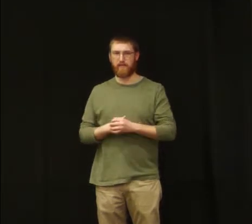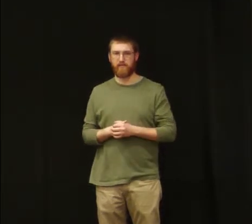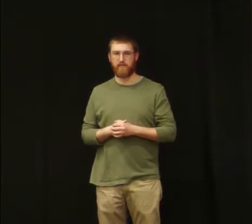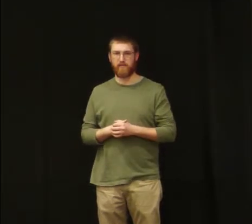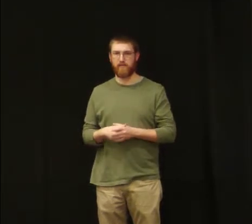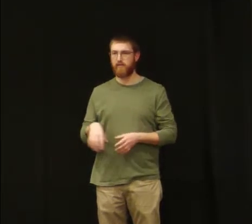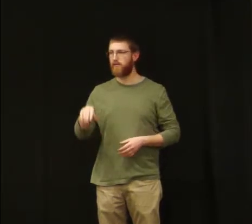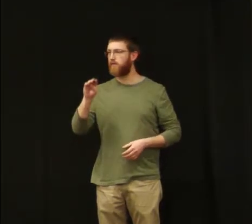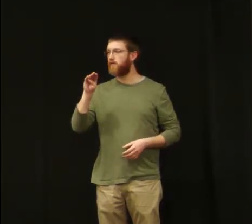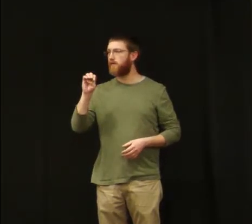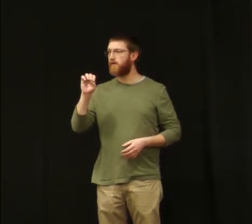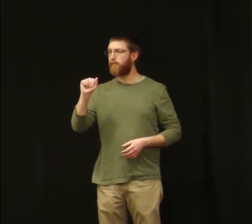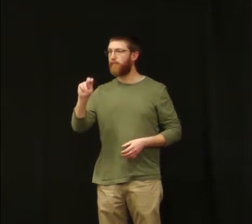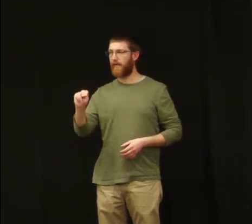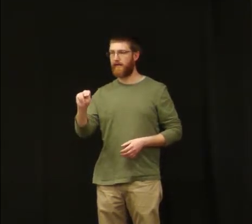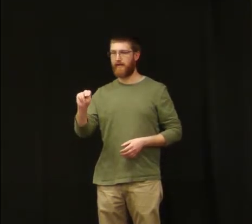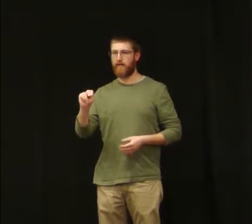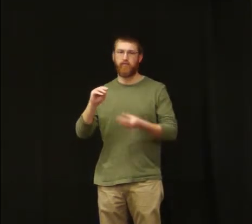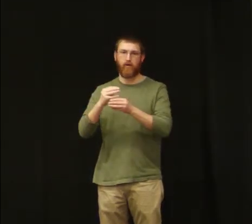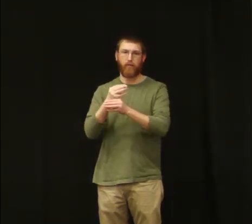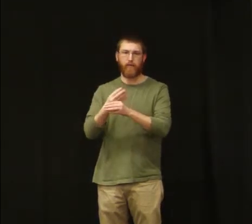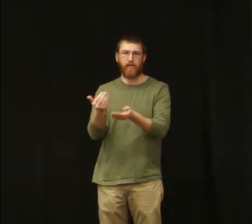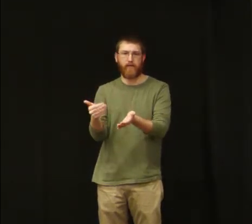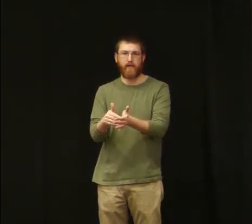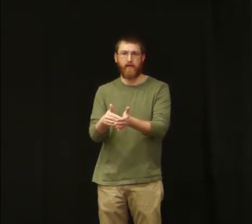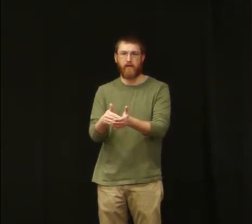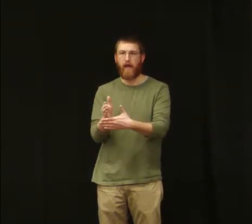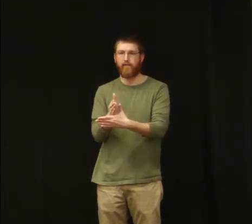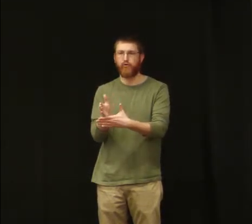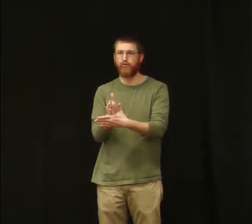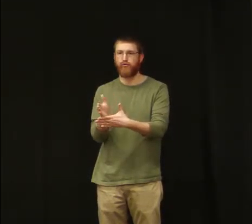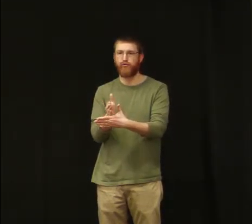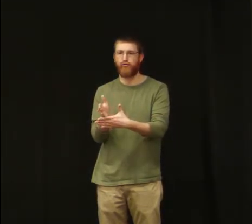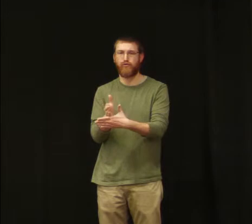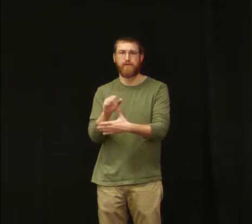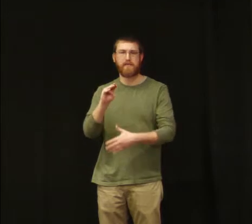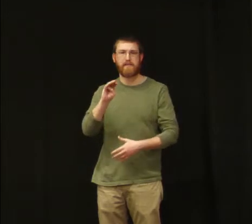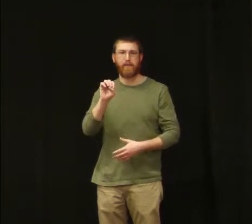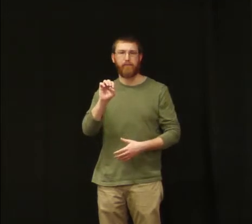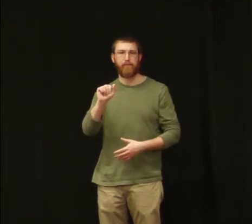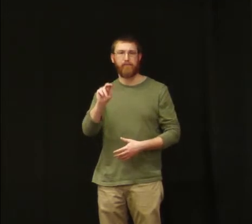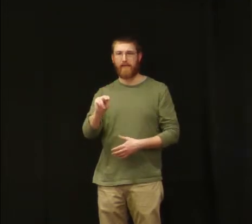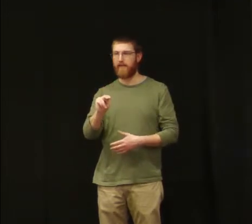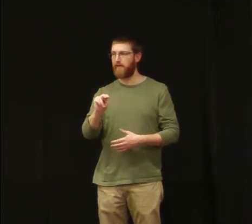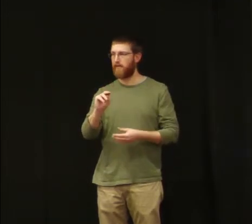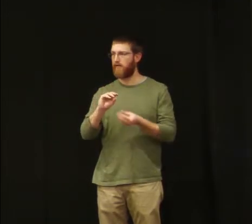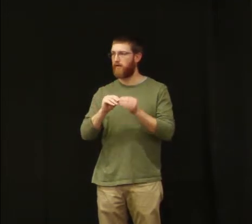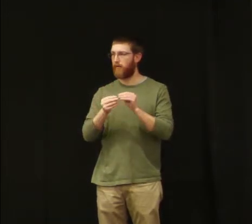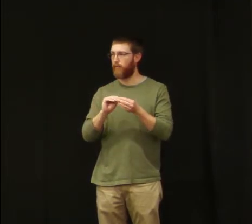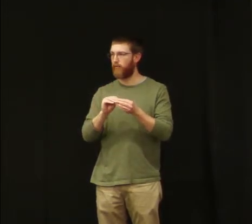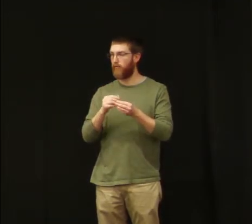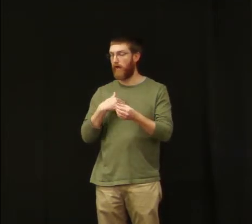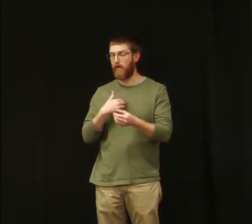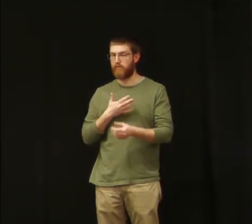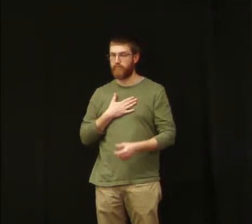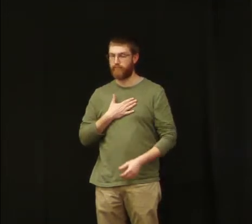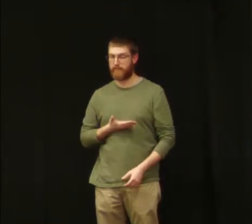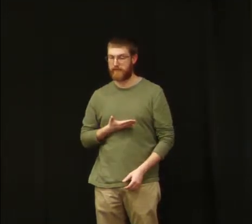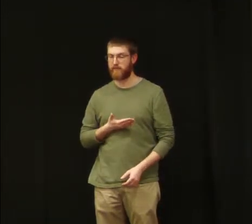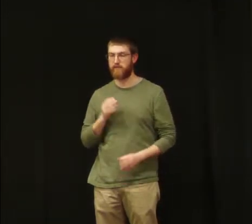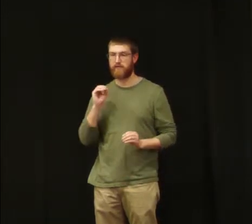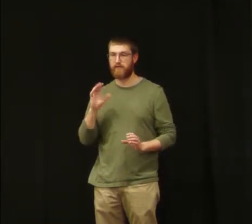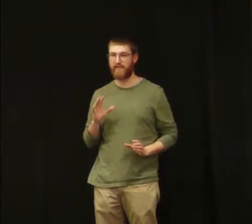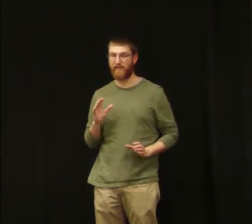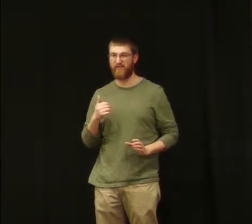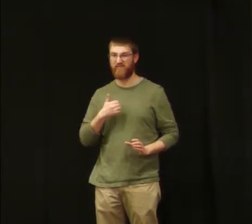mean, we all know what that is, we get the average. And actually, I will admit that as a teacher,